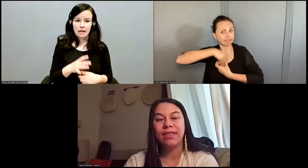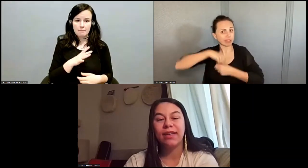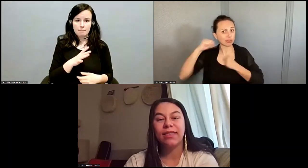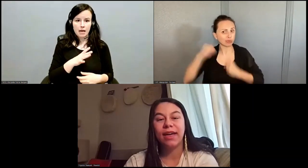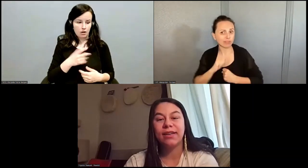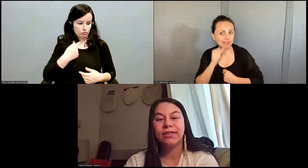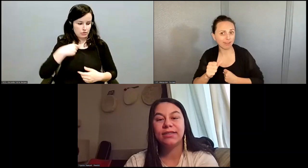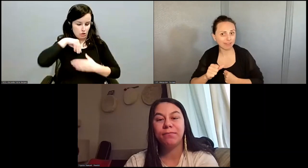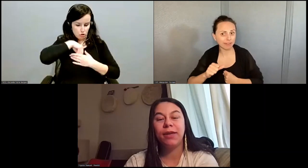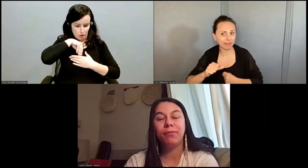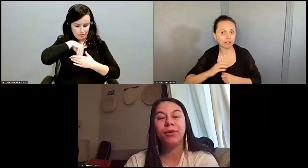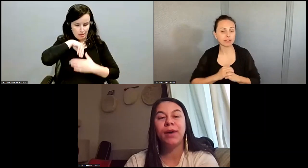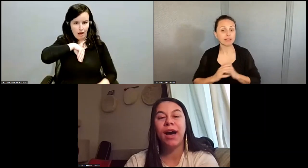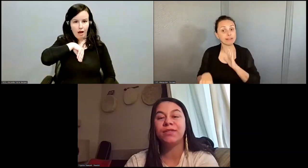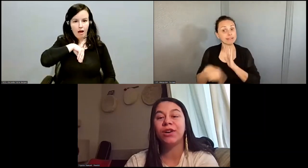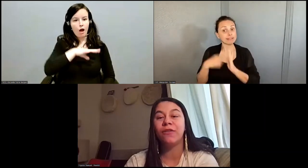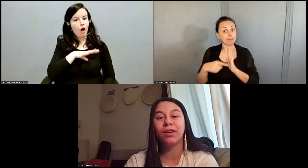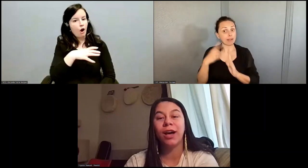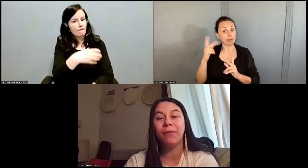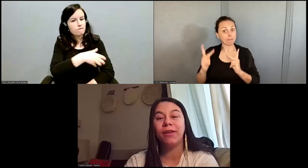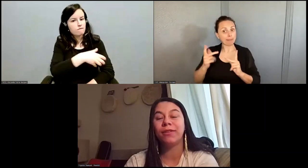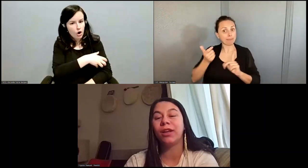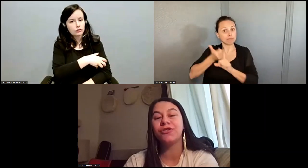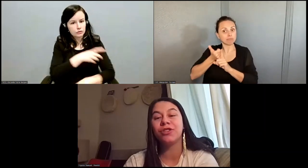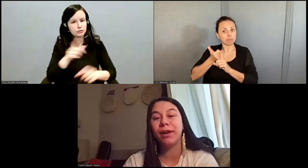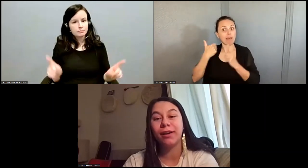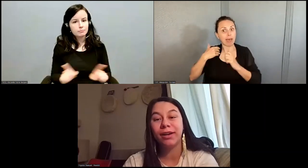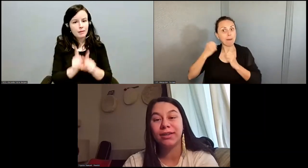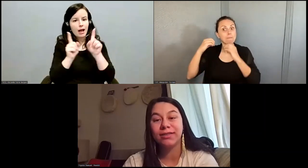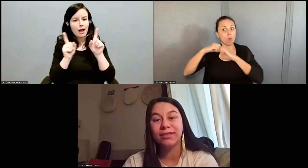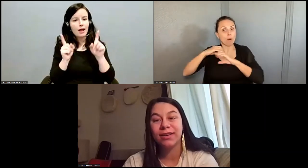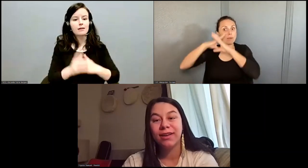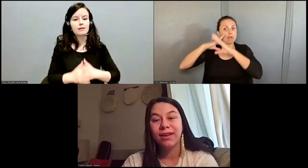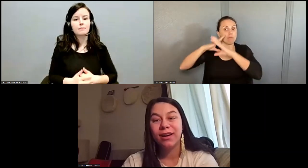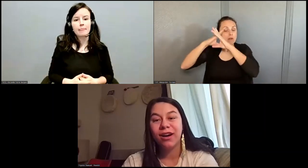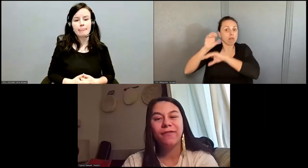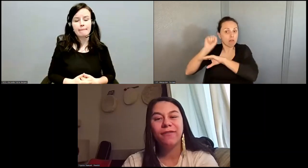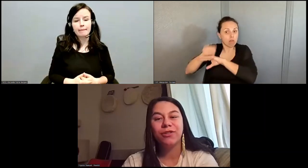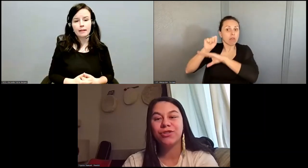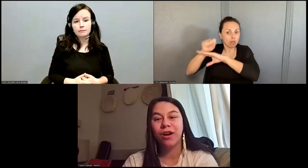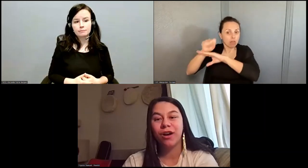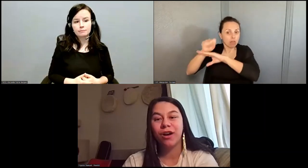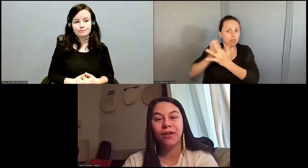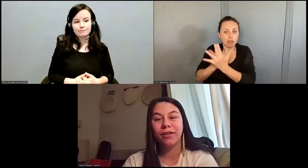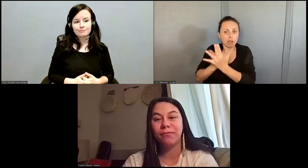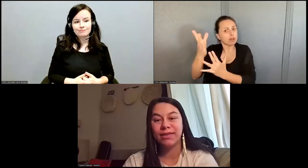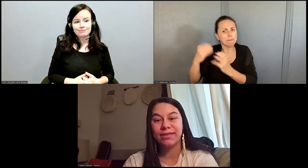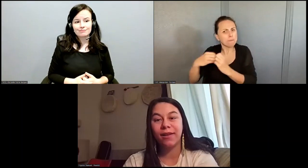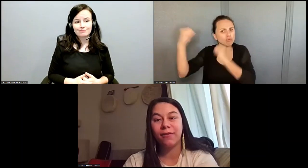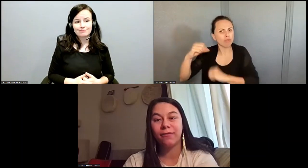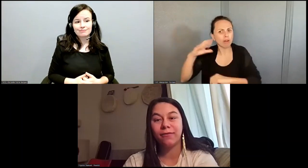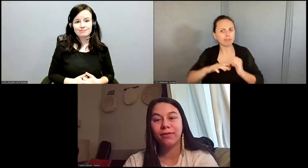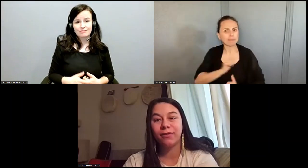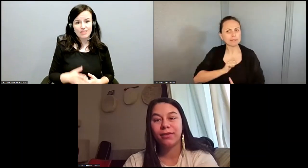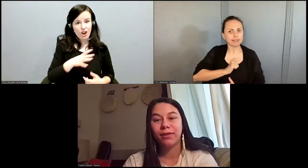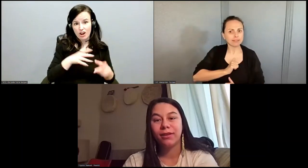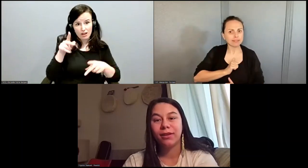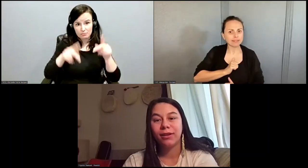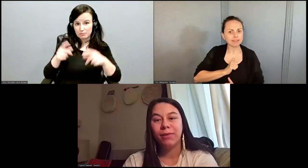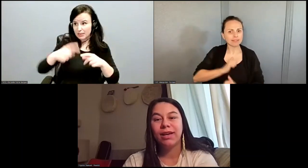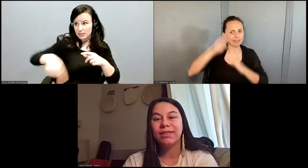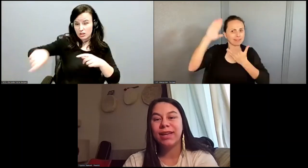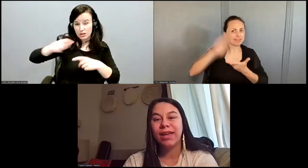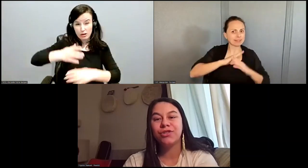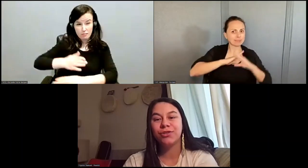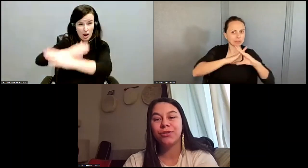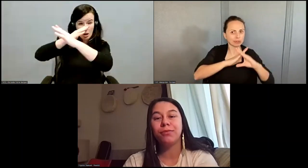Sometimes I think that people who have to overcome even larger barriers are even stronger than myself,